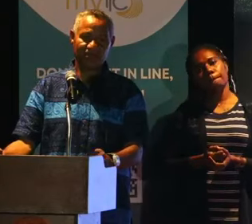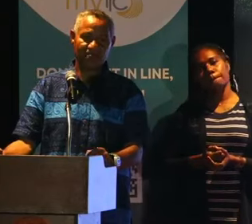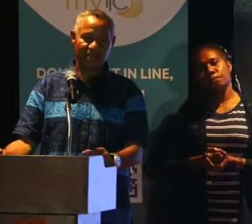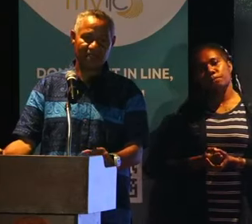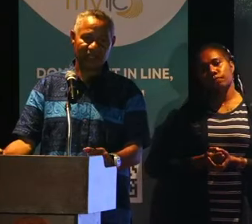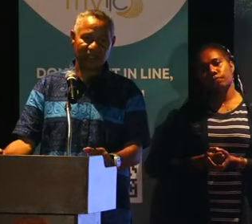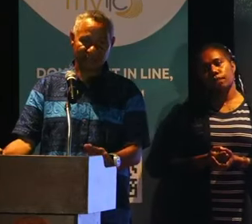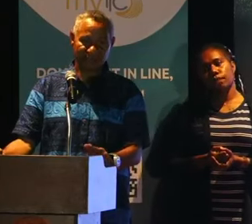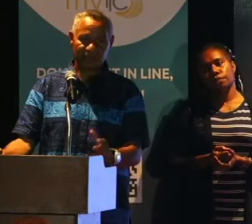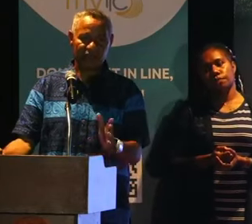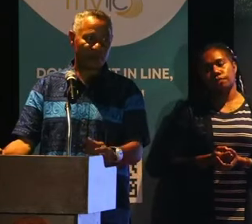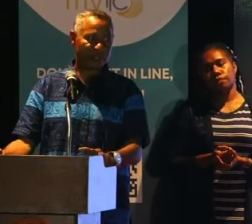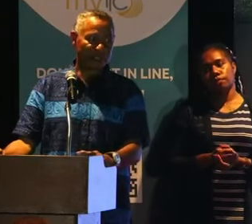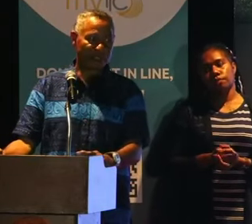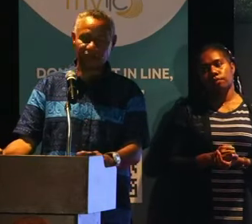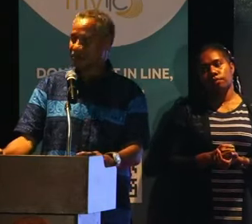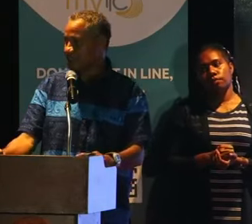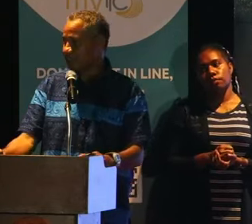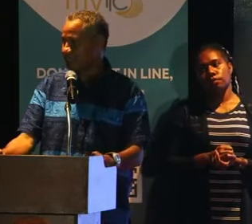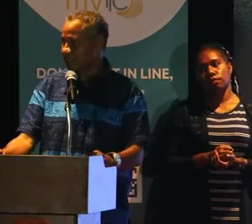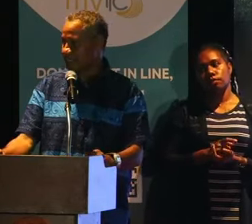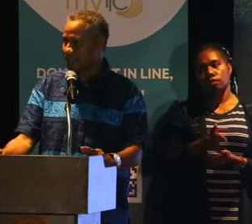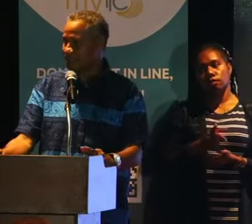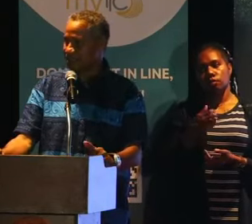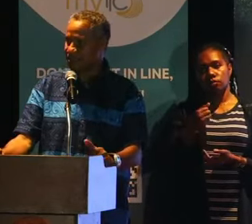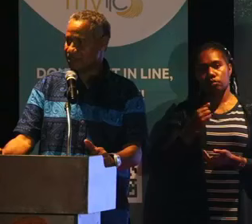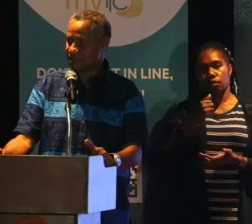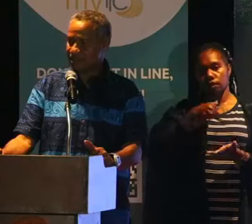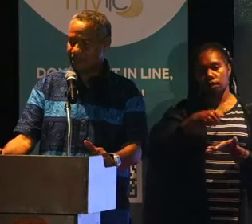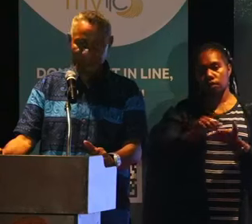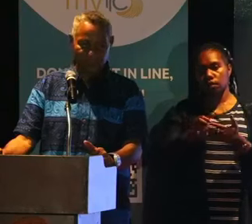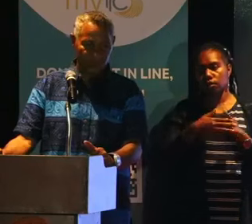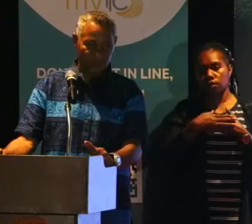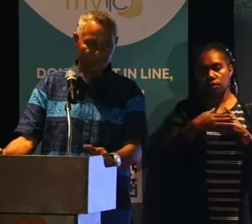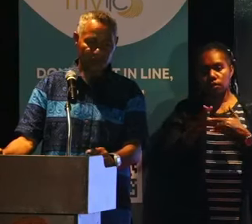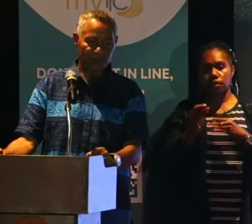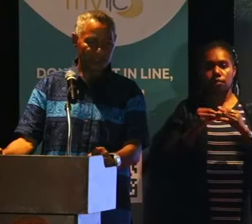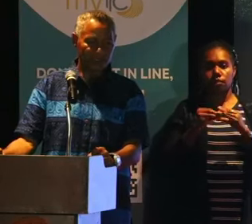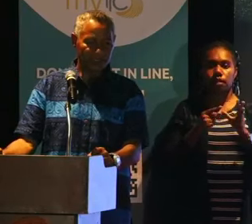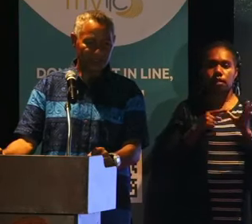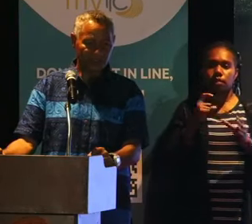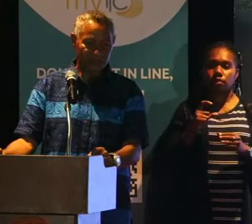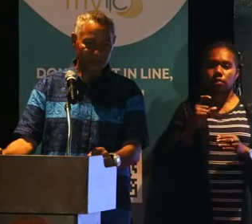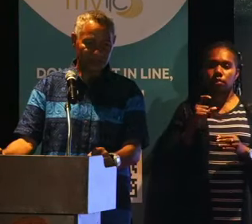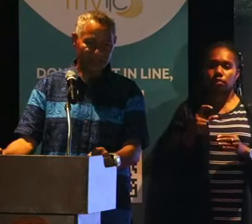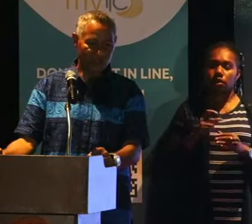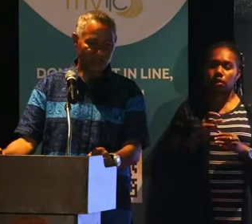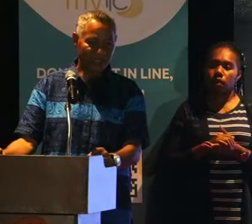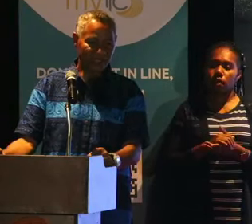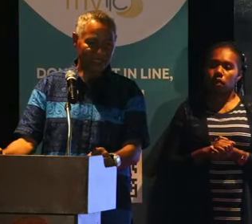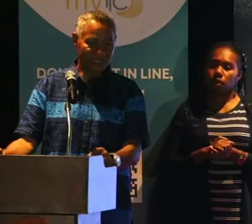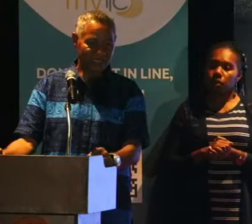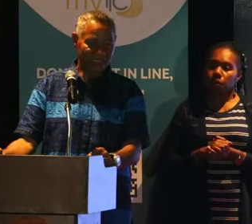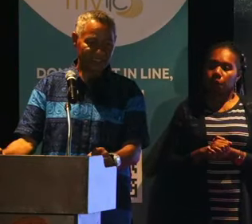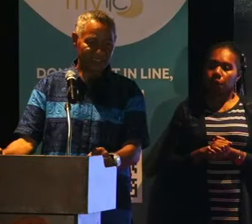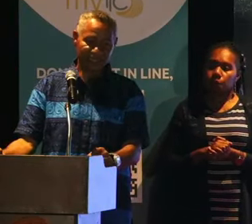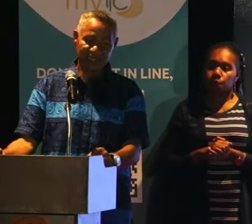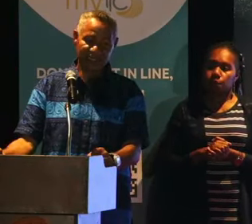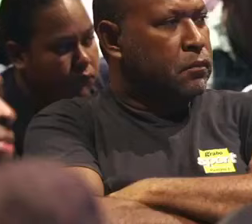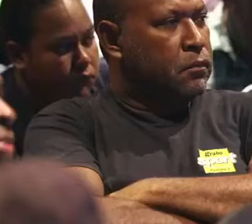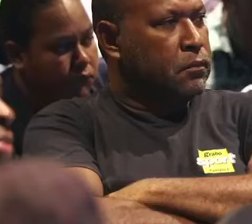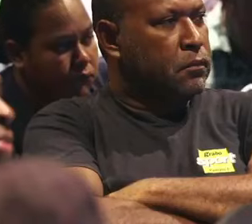a letter to open an account to run their business activities. So conclusion, the corporate society movement is